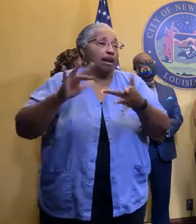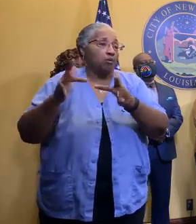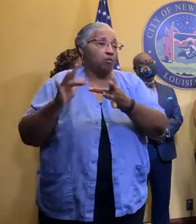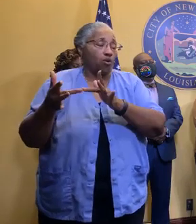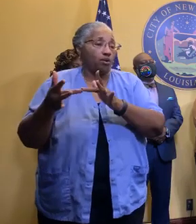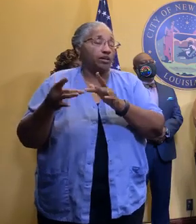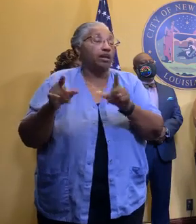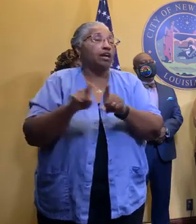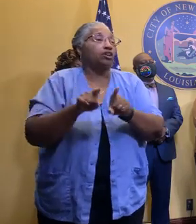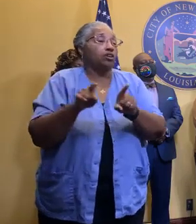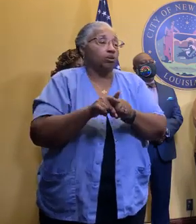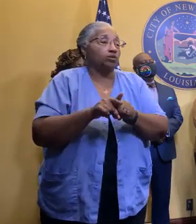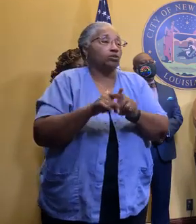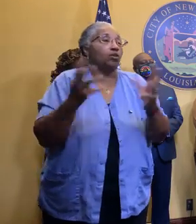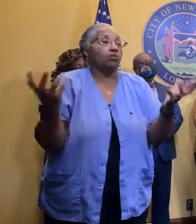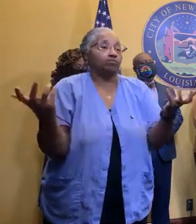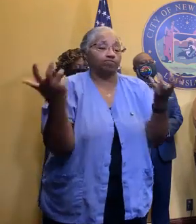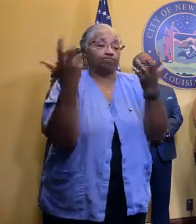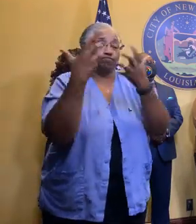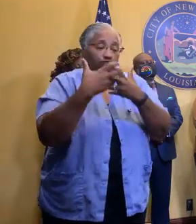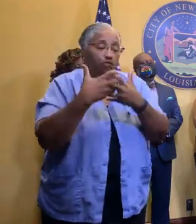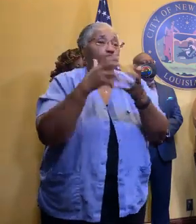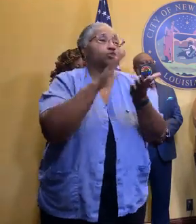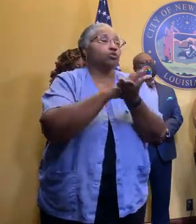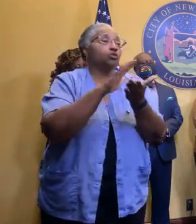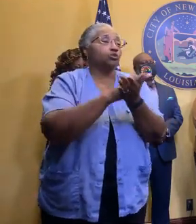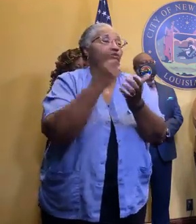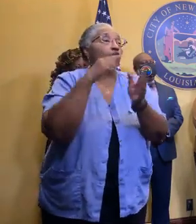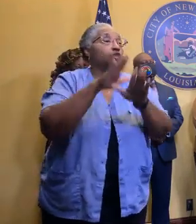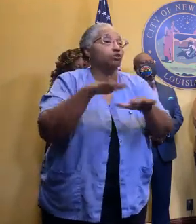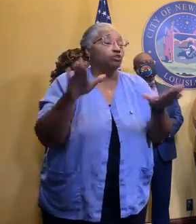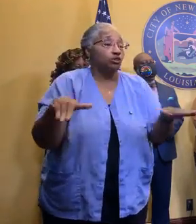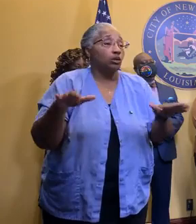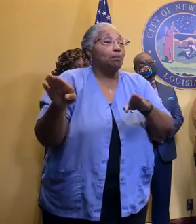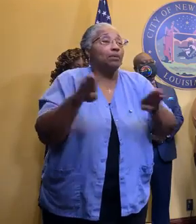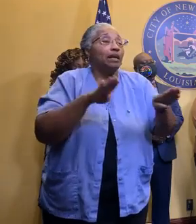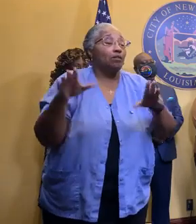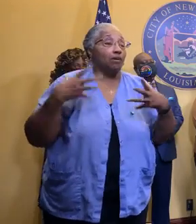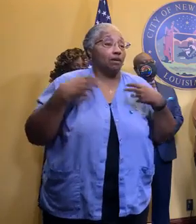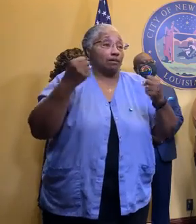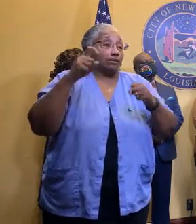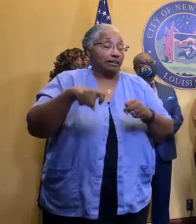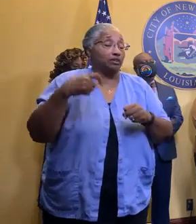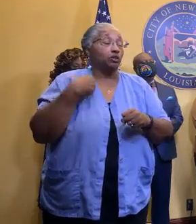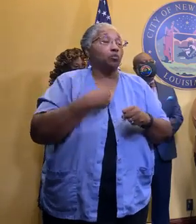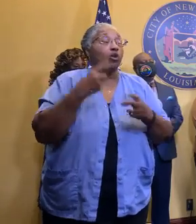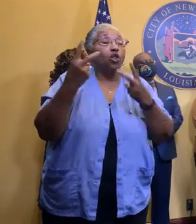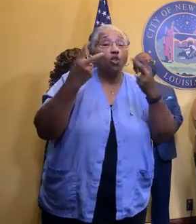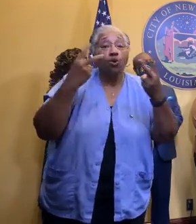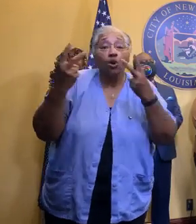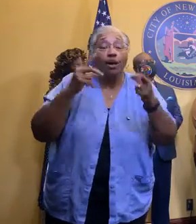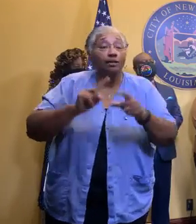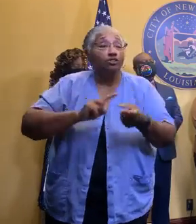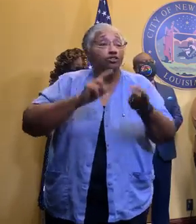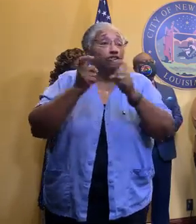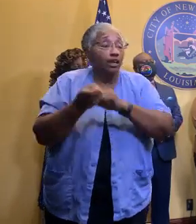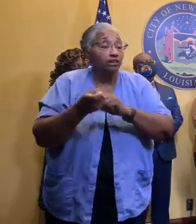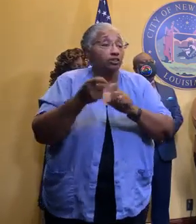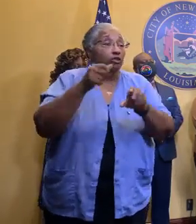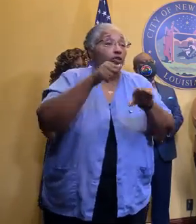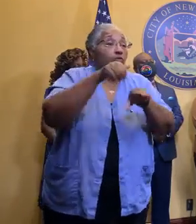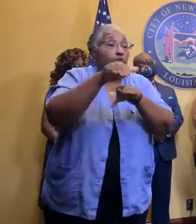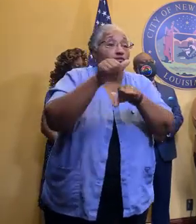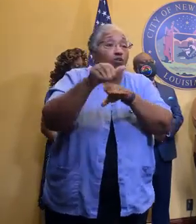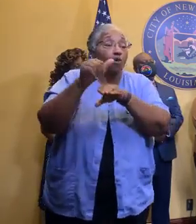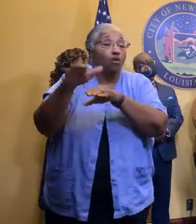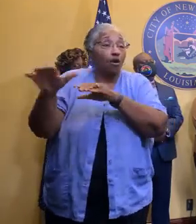affiliated schools on behalf of children's behavioral health needs. We will look at changes in referral action. One of the